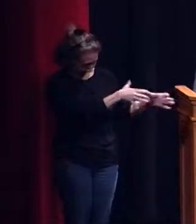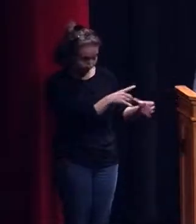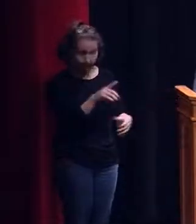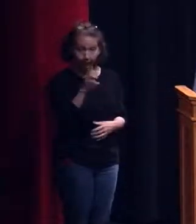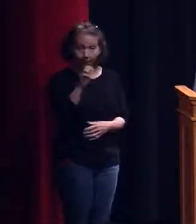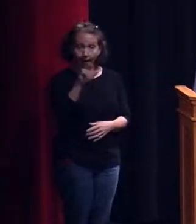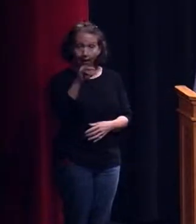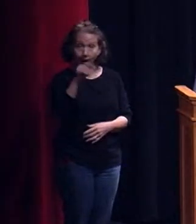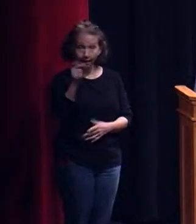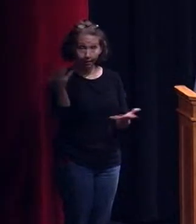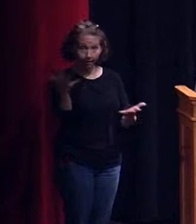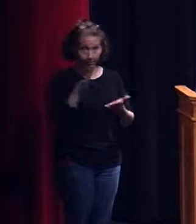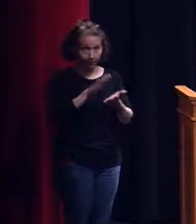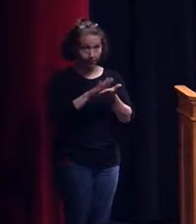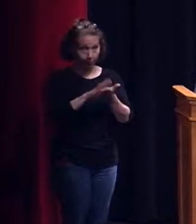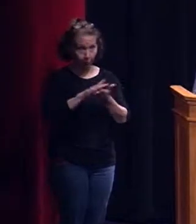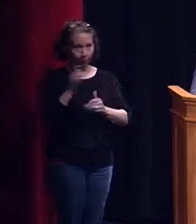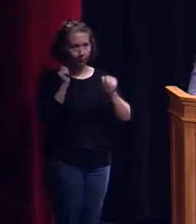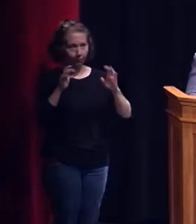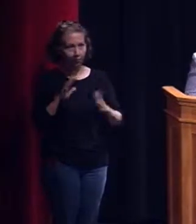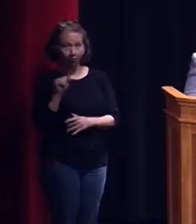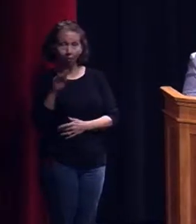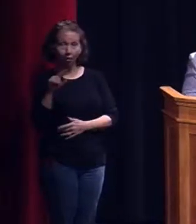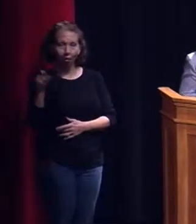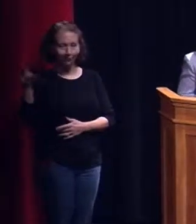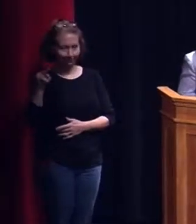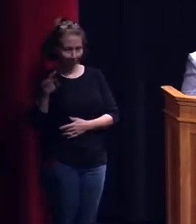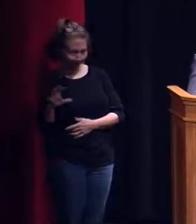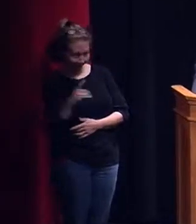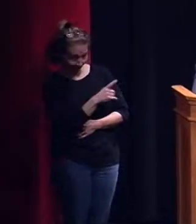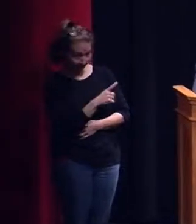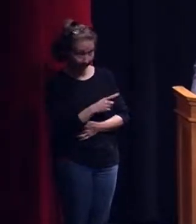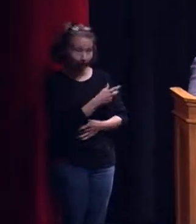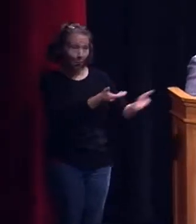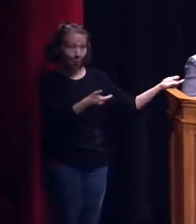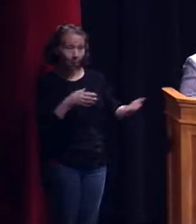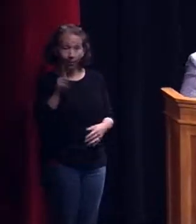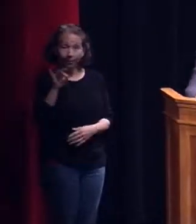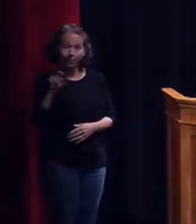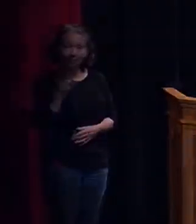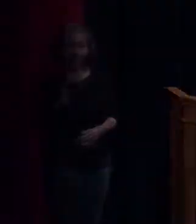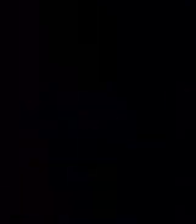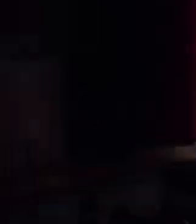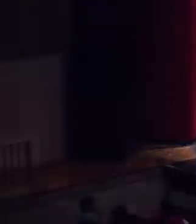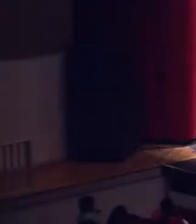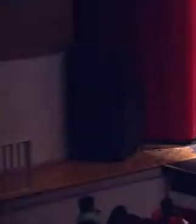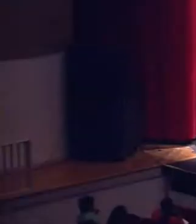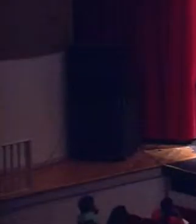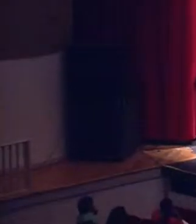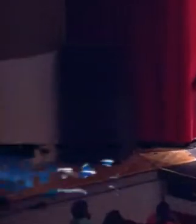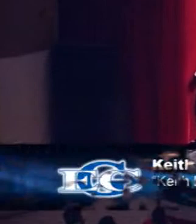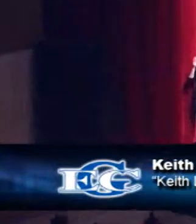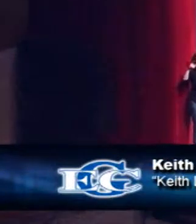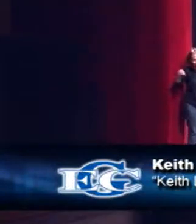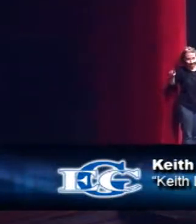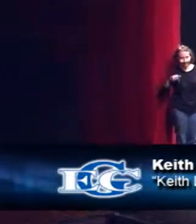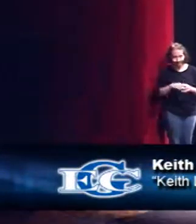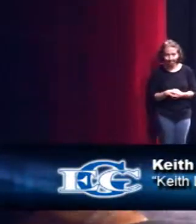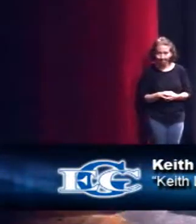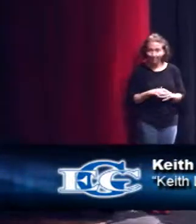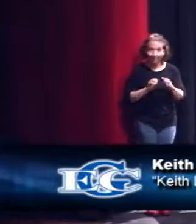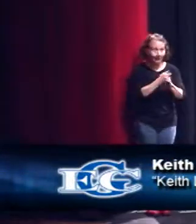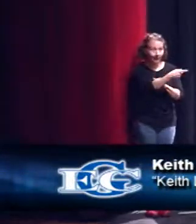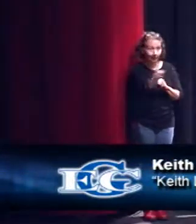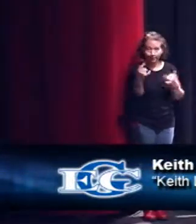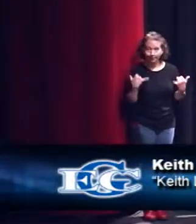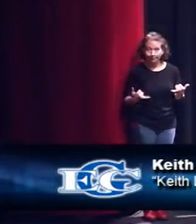Eliana is now at the School of Performing Arts in North Carolina, and so welcome the Keith Lee Dancers. Hello, everybody. How